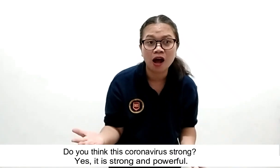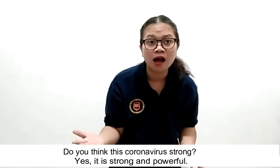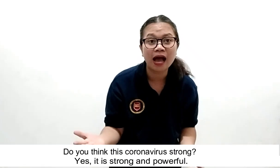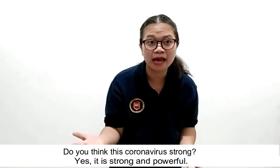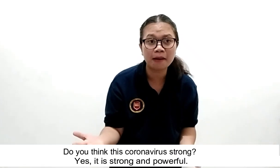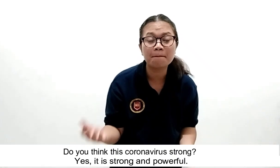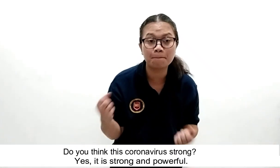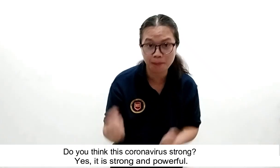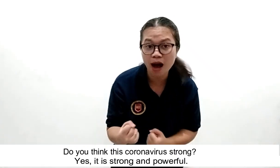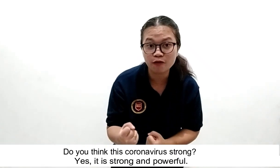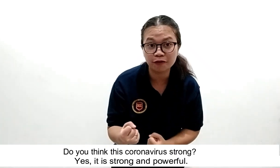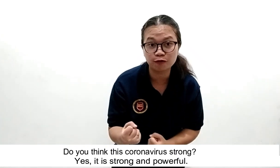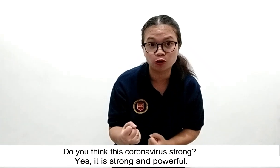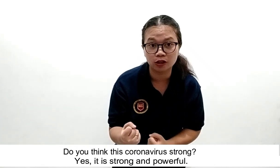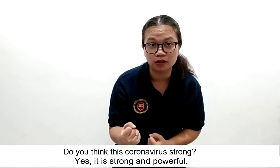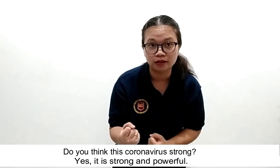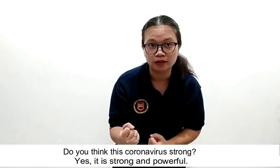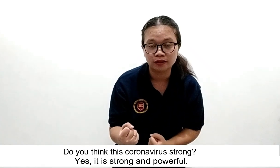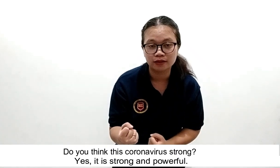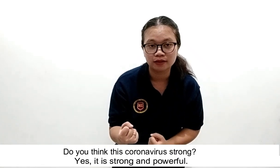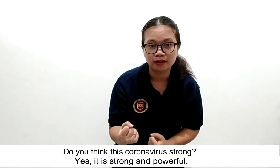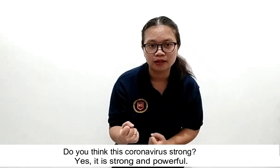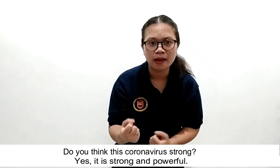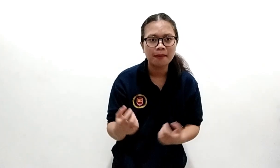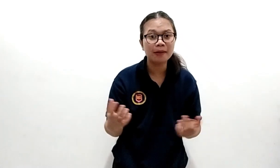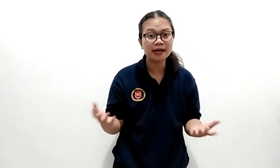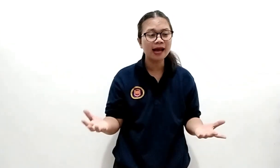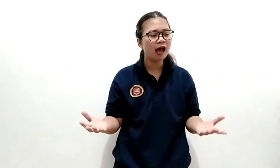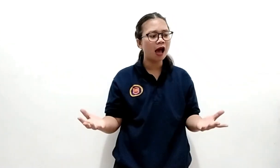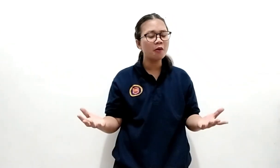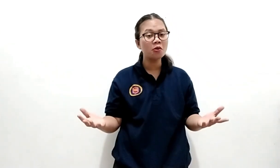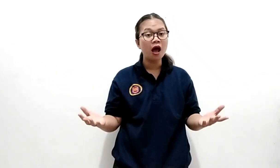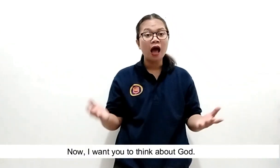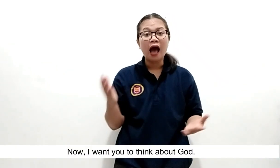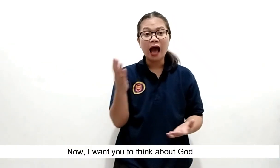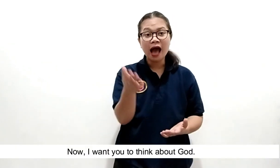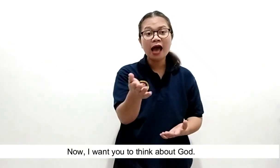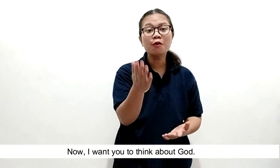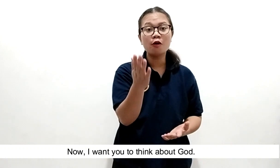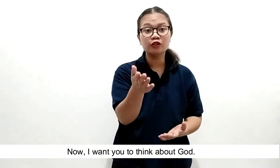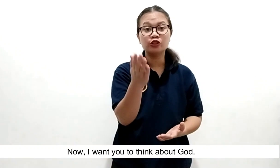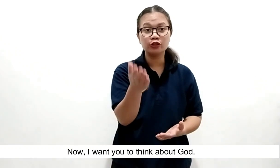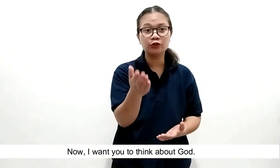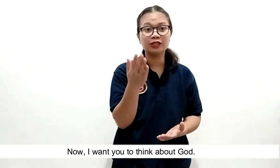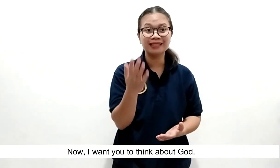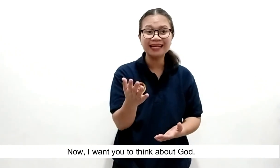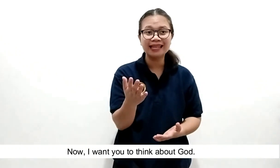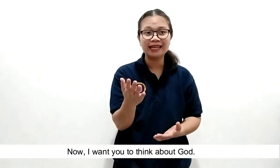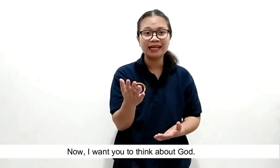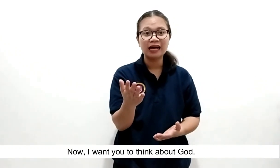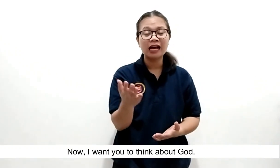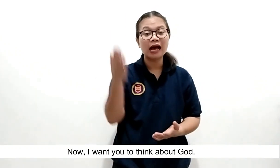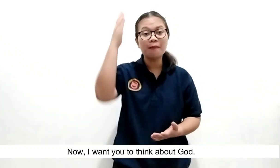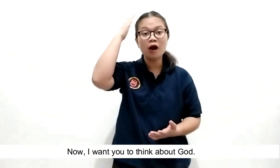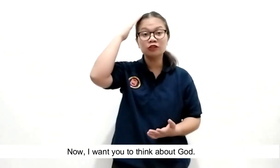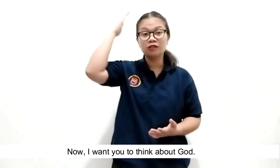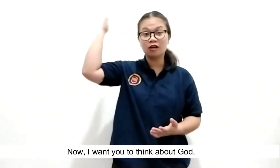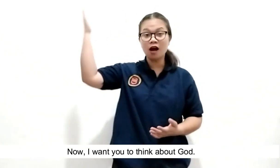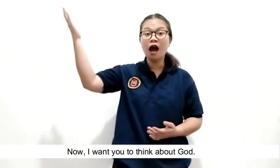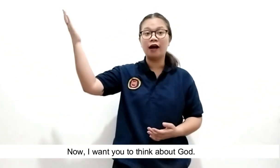and powerful but now I want you to think about God